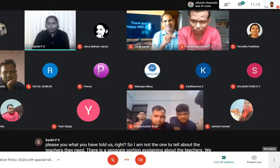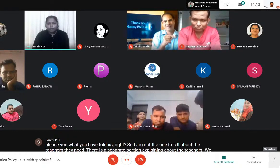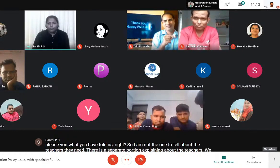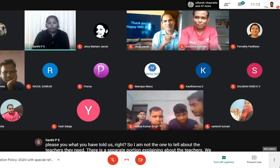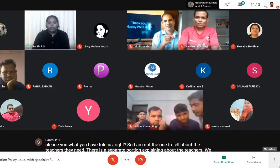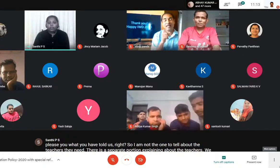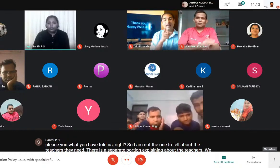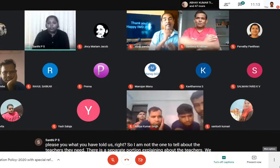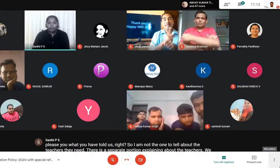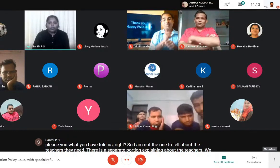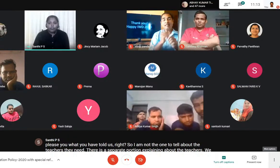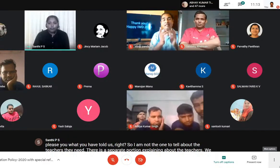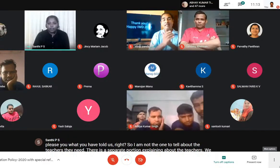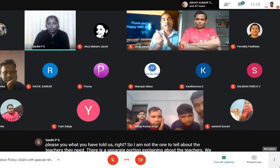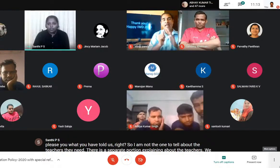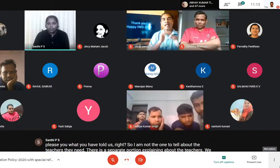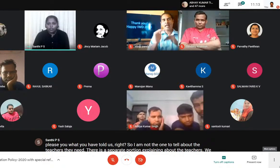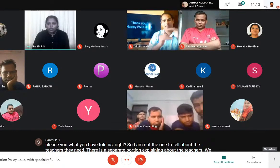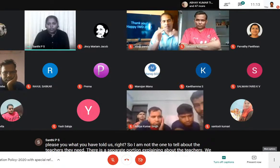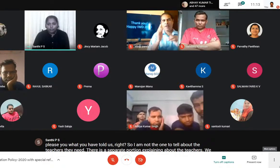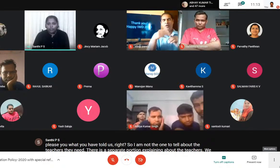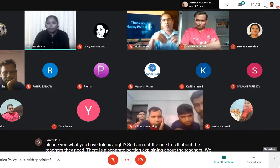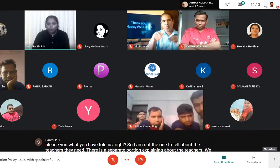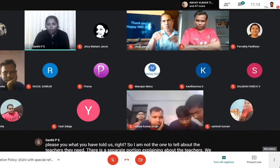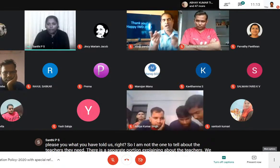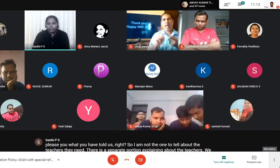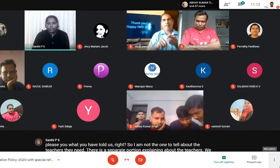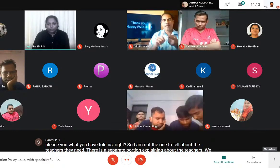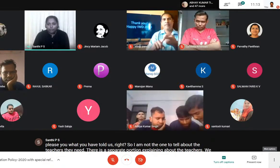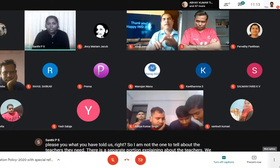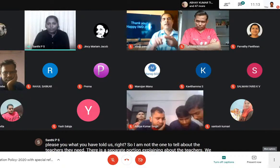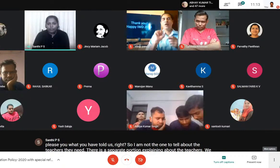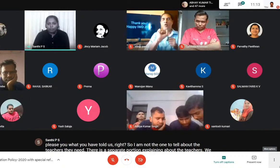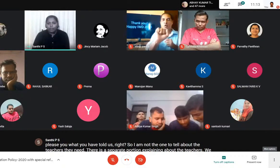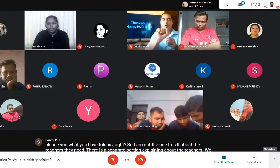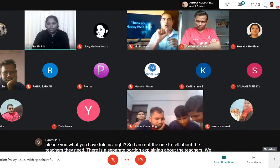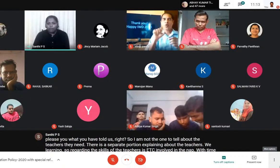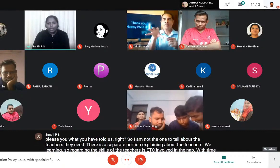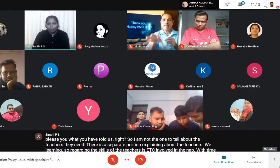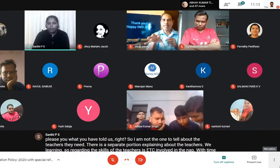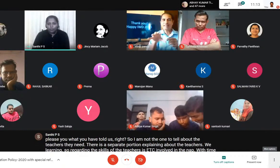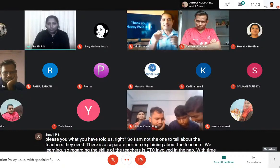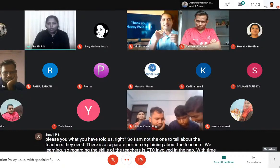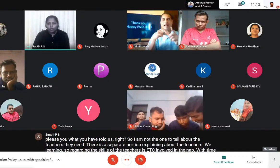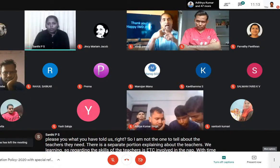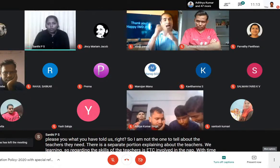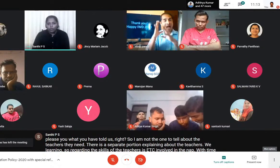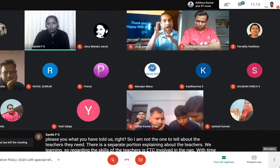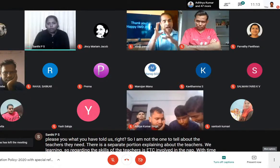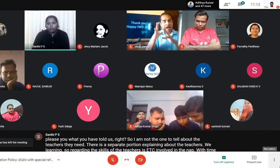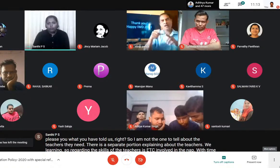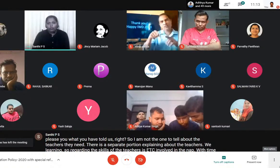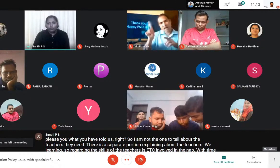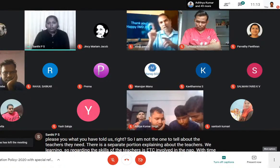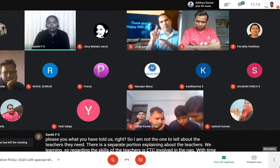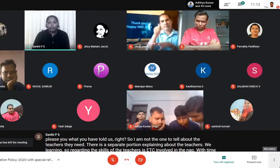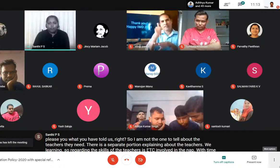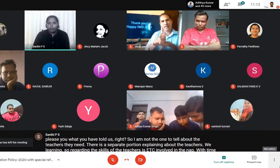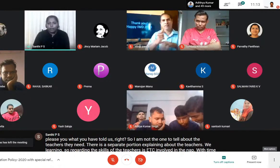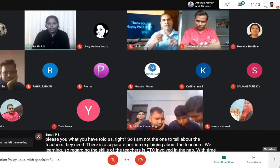So the skills of the teachers is really important. It should be developed. It will happen soon. In your own place, like